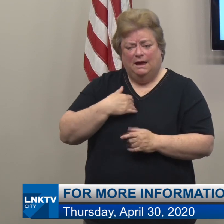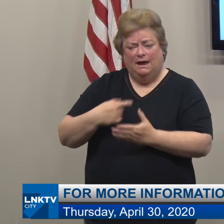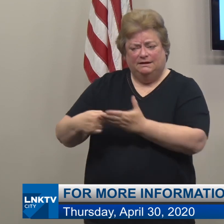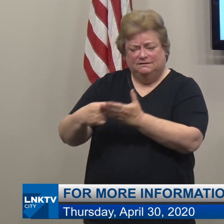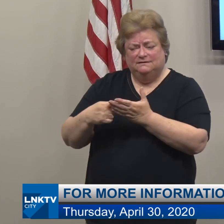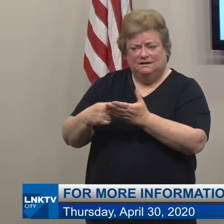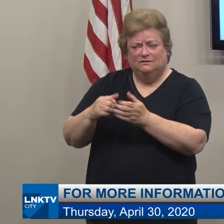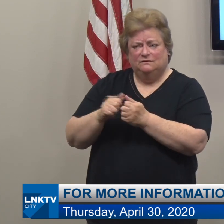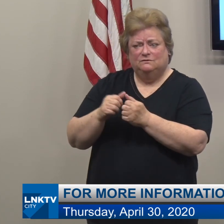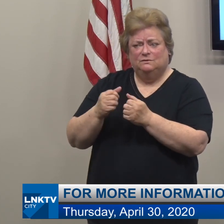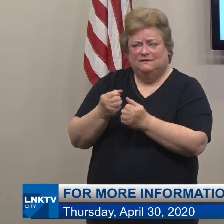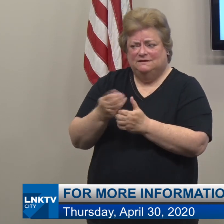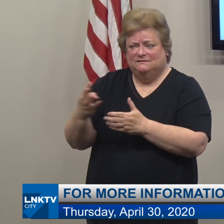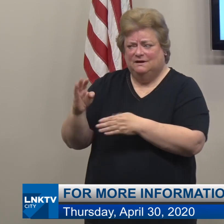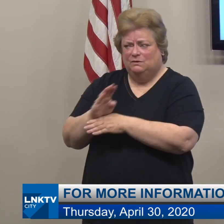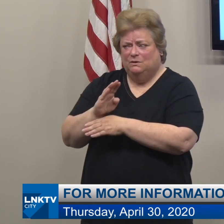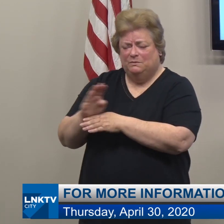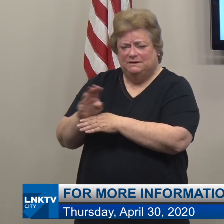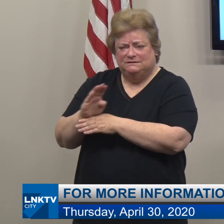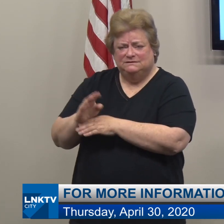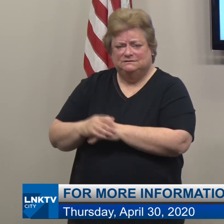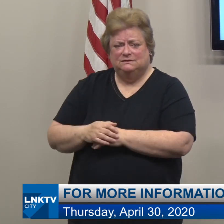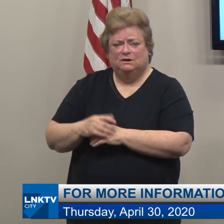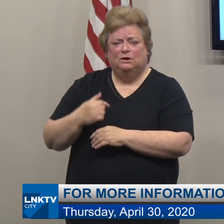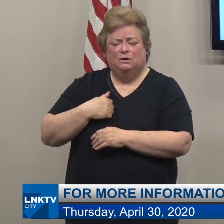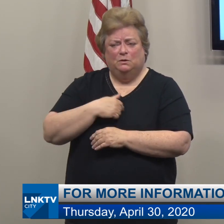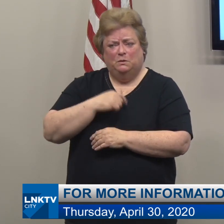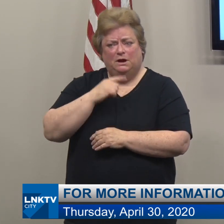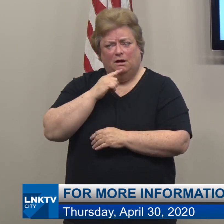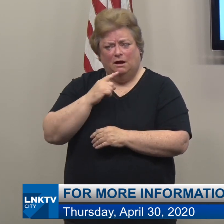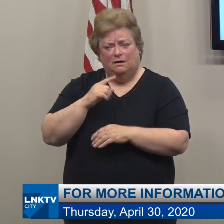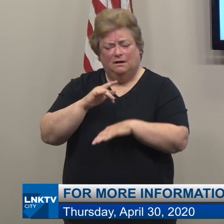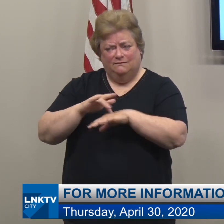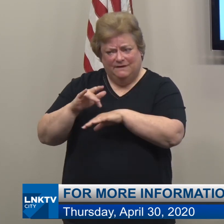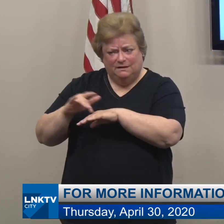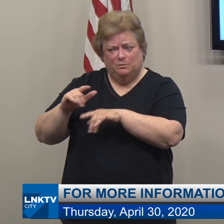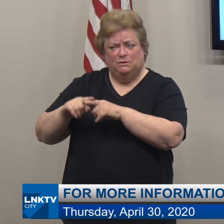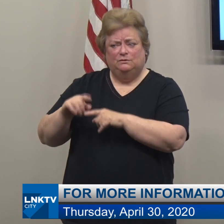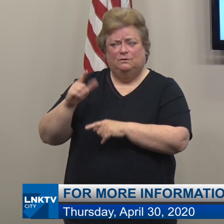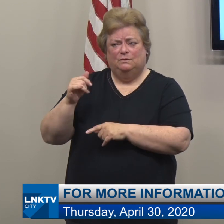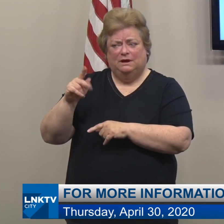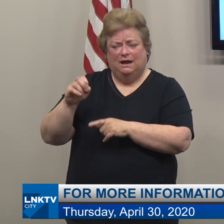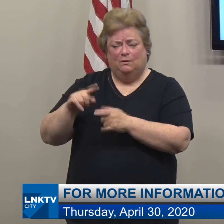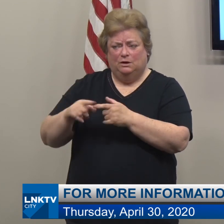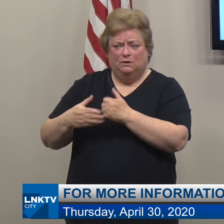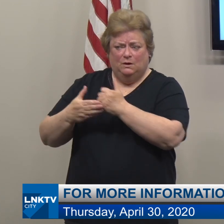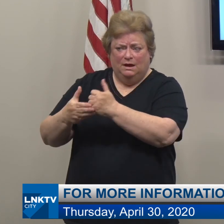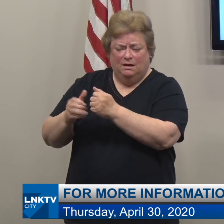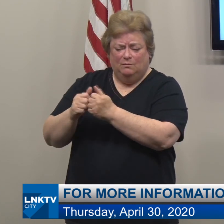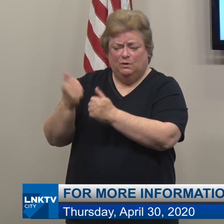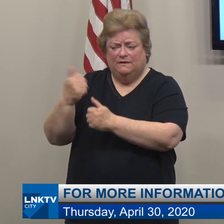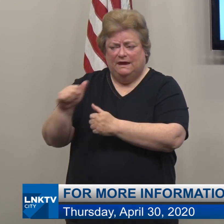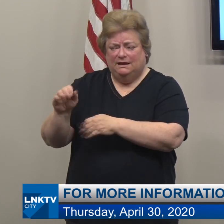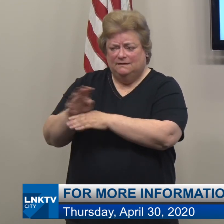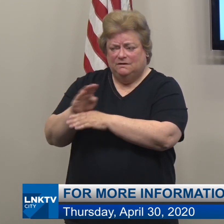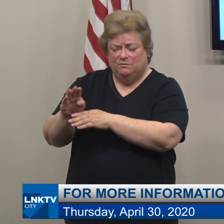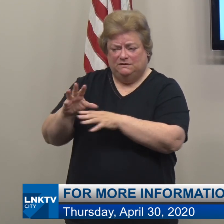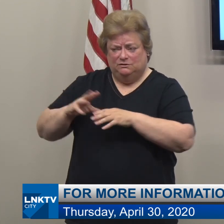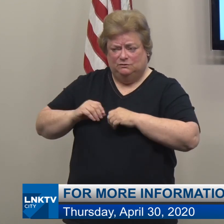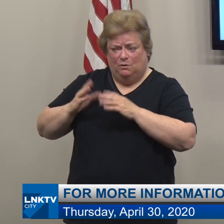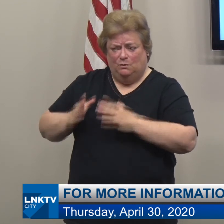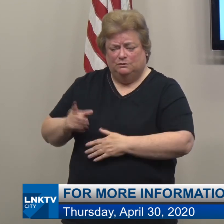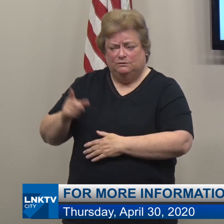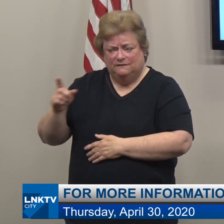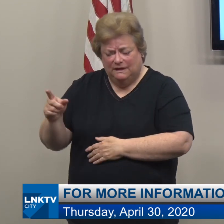several businesses, and we certainly are available to Gateway to assist them and any of the business owners there with